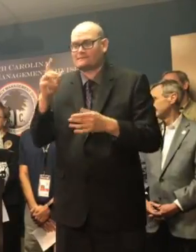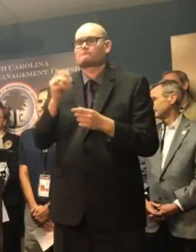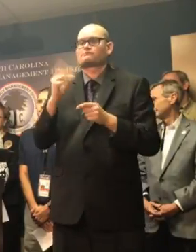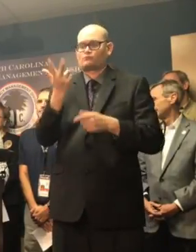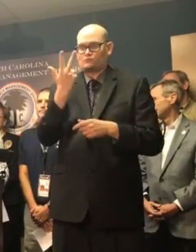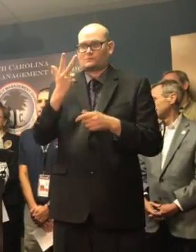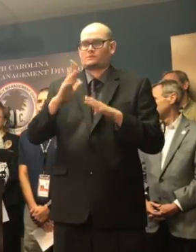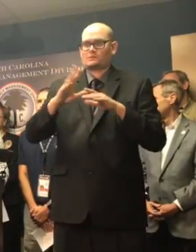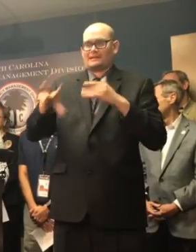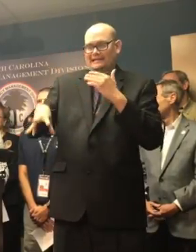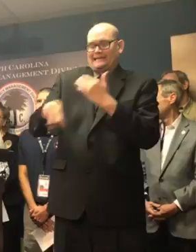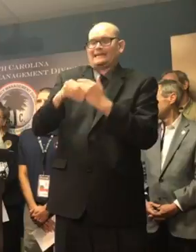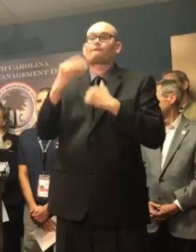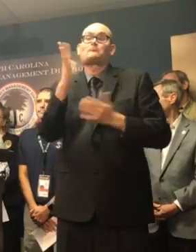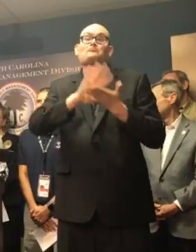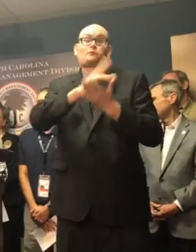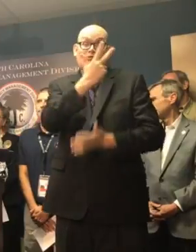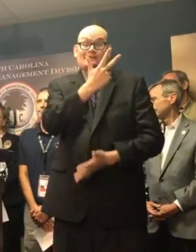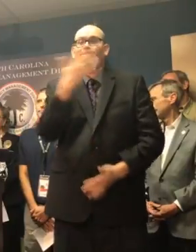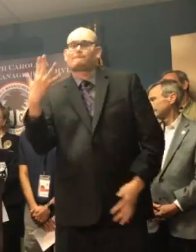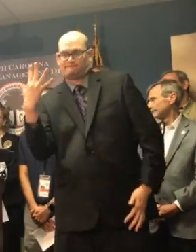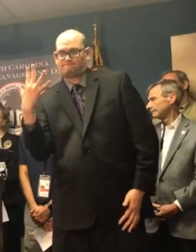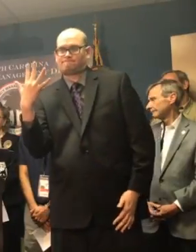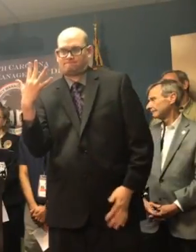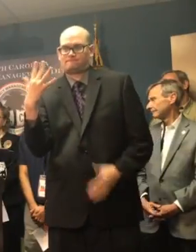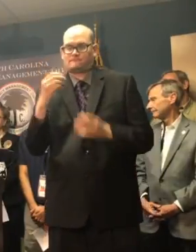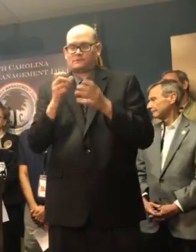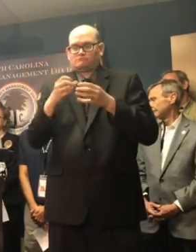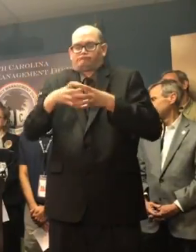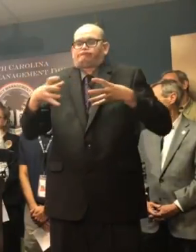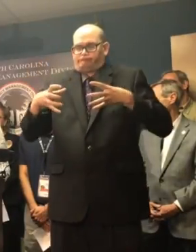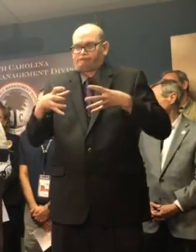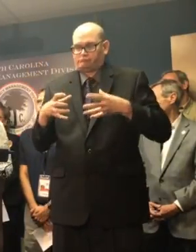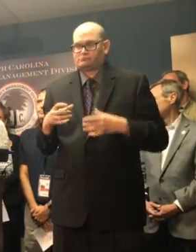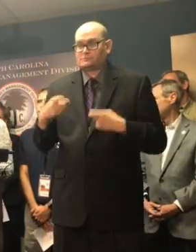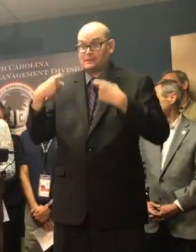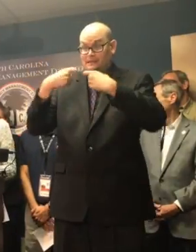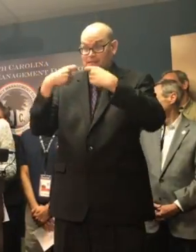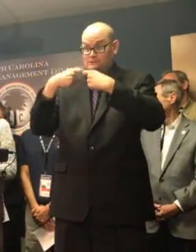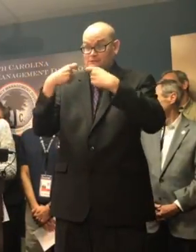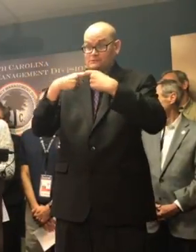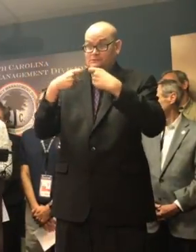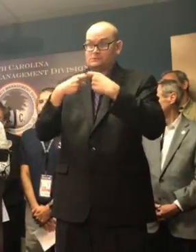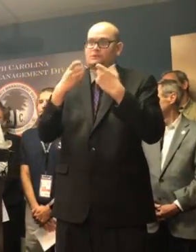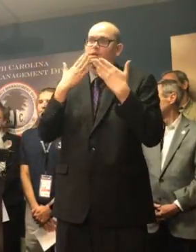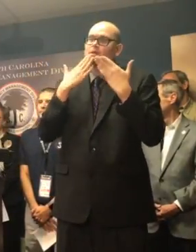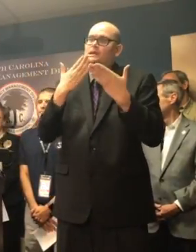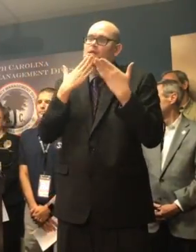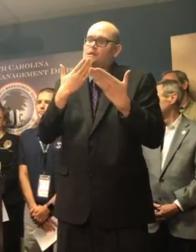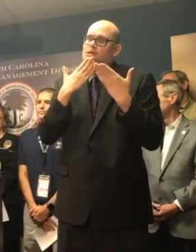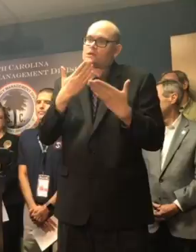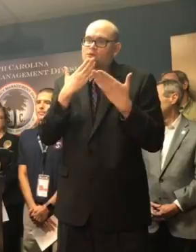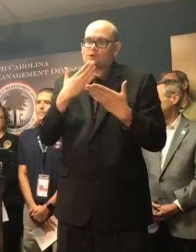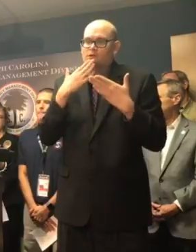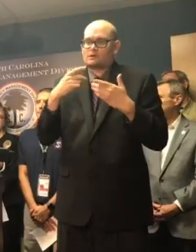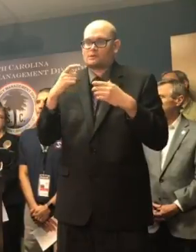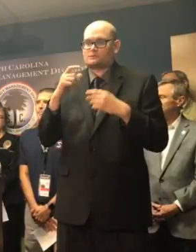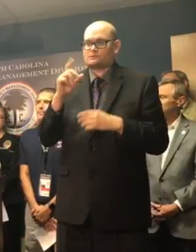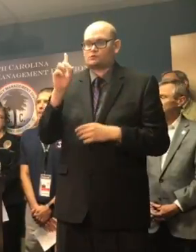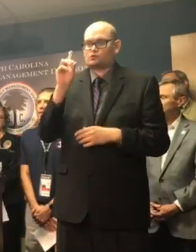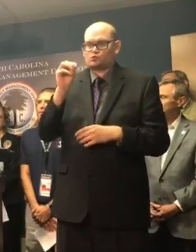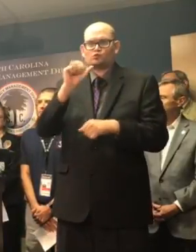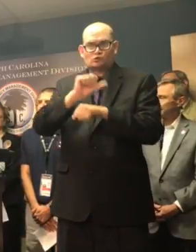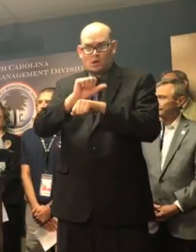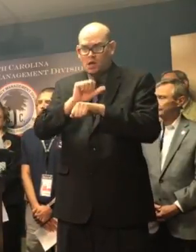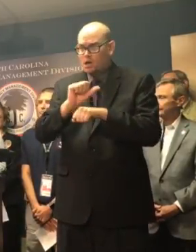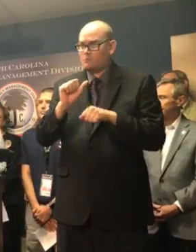utility partners, I want to thank them because they're always fantastic during these situations, but our utility partners have partnered up with the National